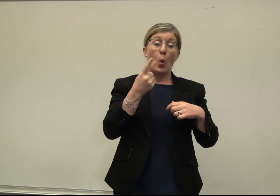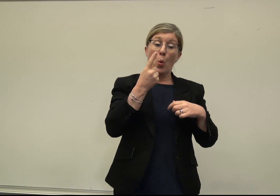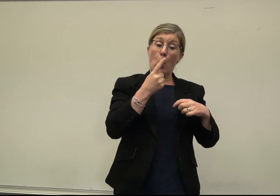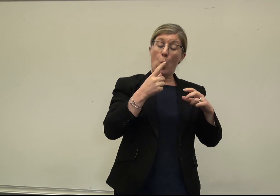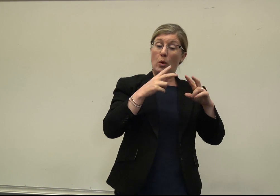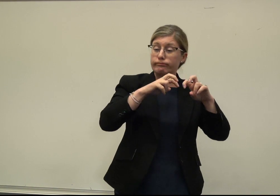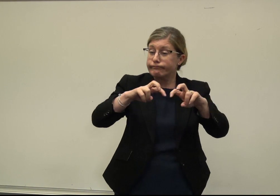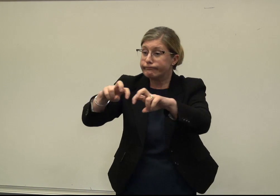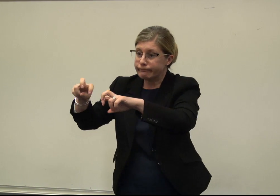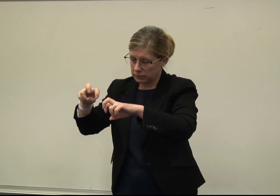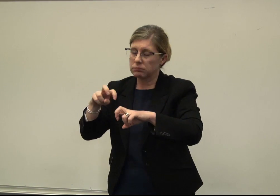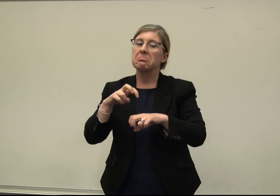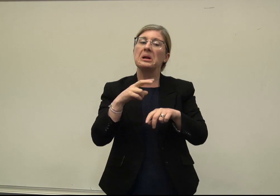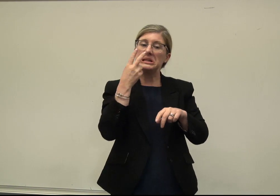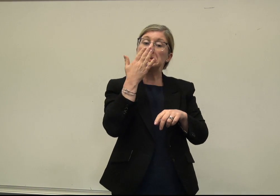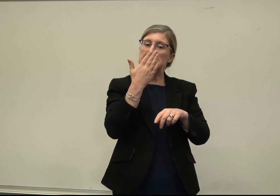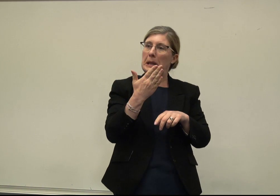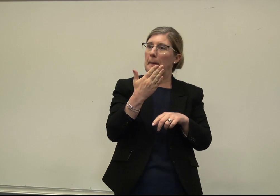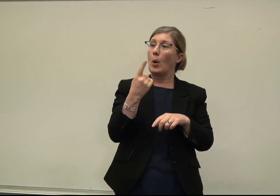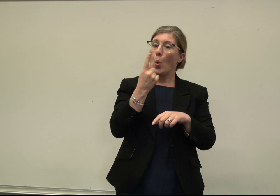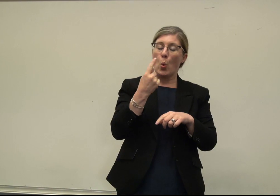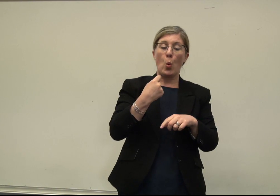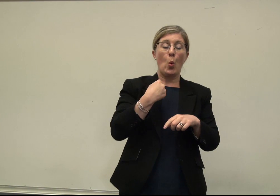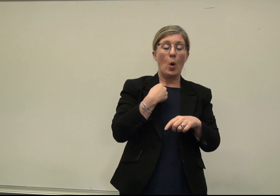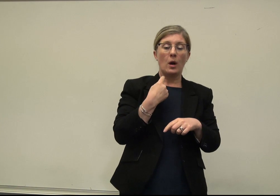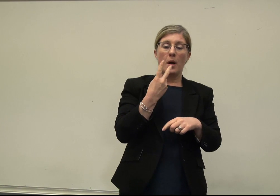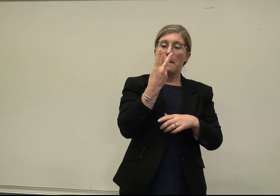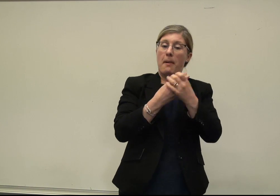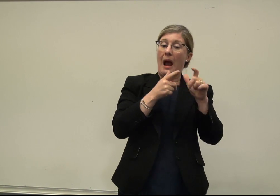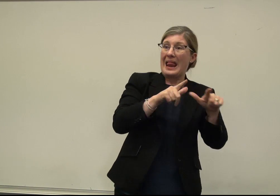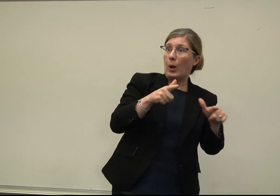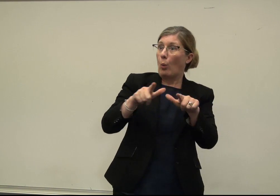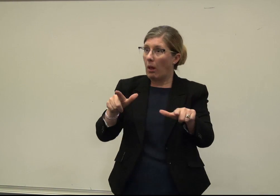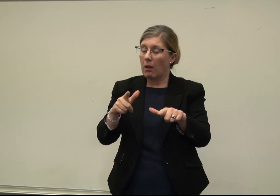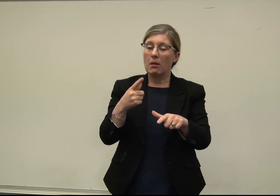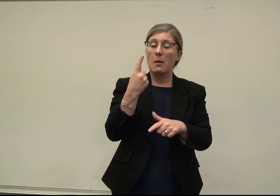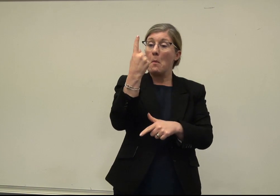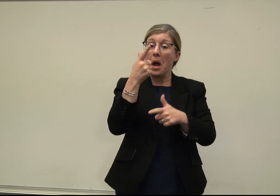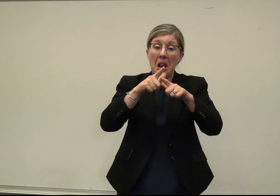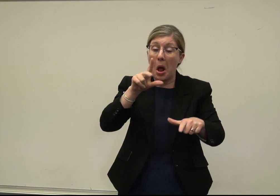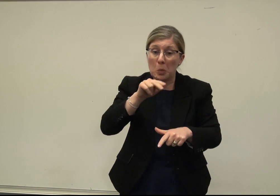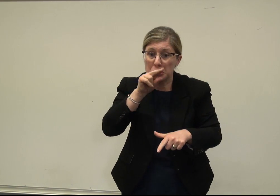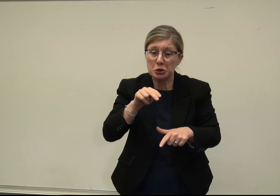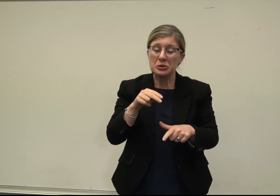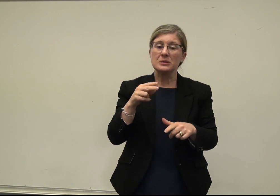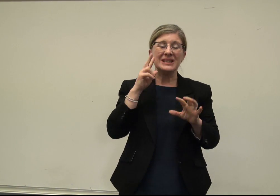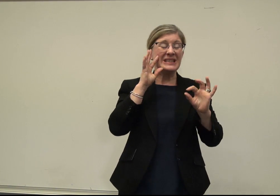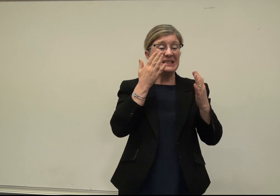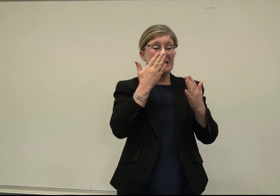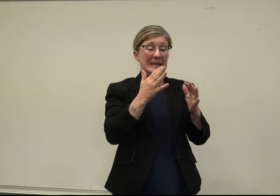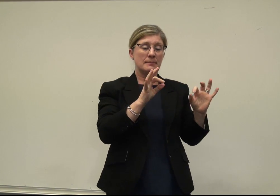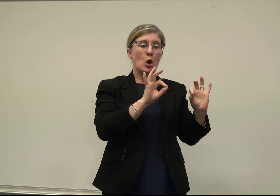simply don't find a difference between bilinguals and monolinguals. There are basically no studies that show a disadvantage